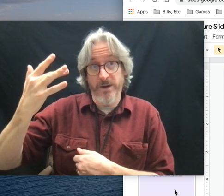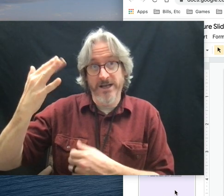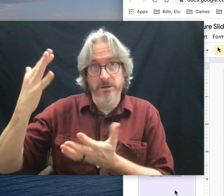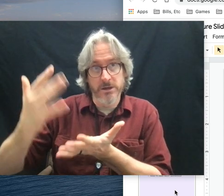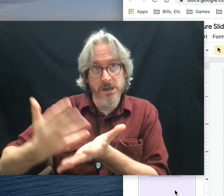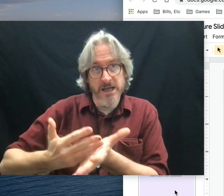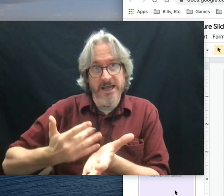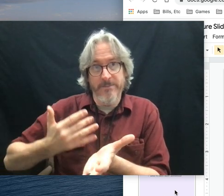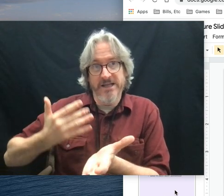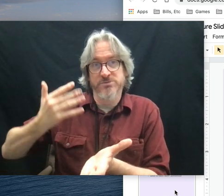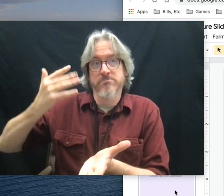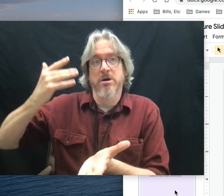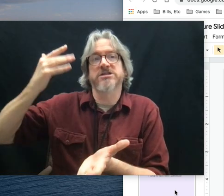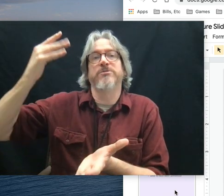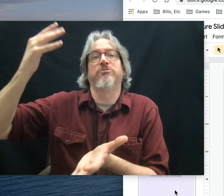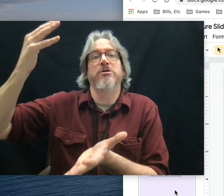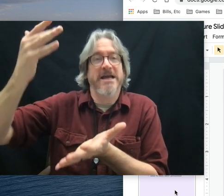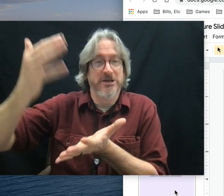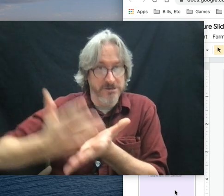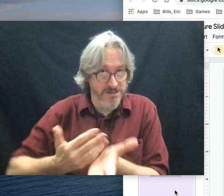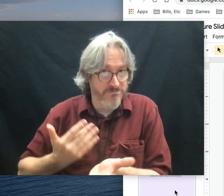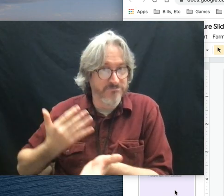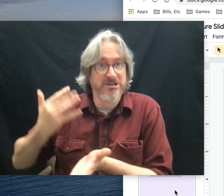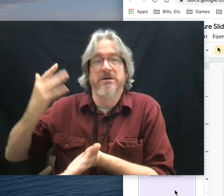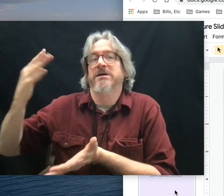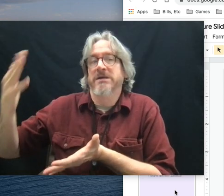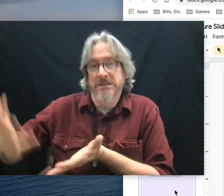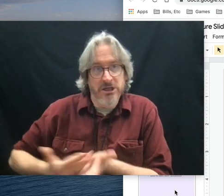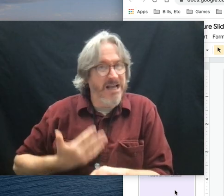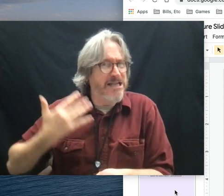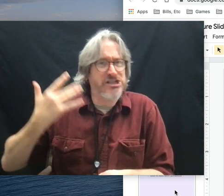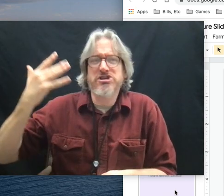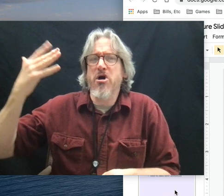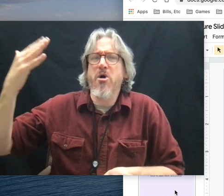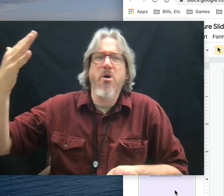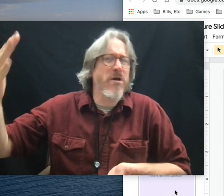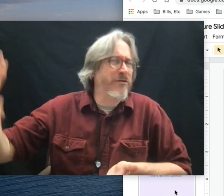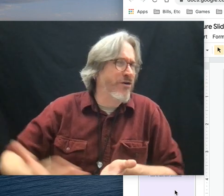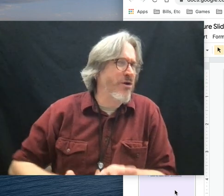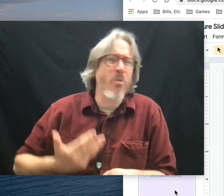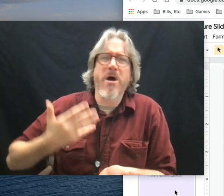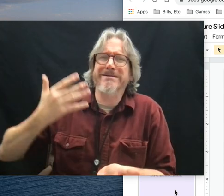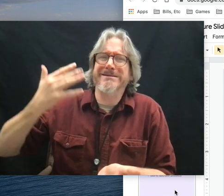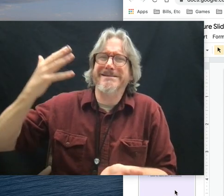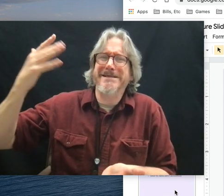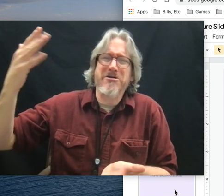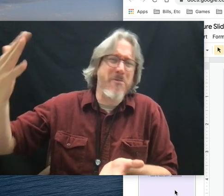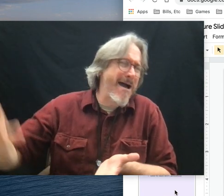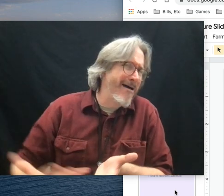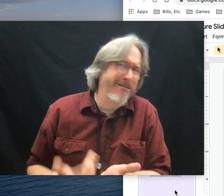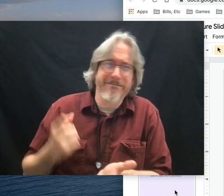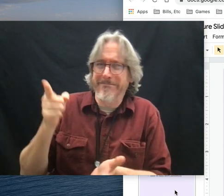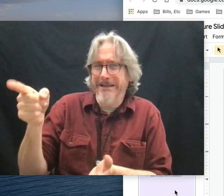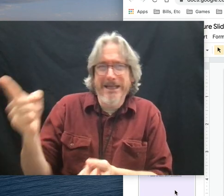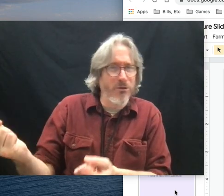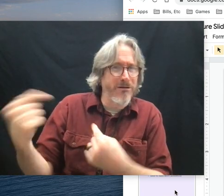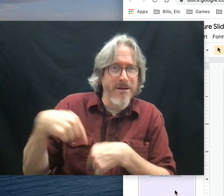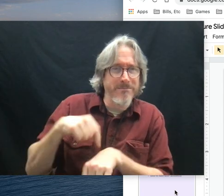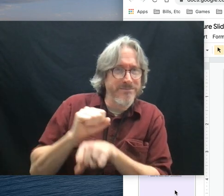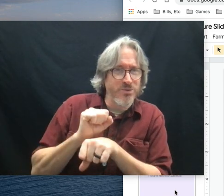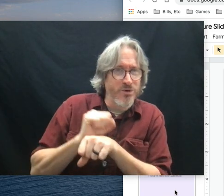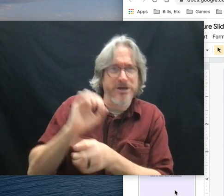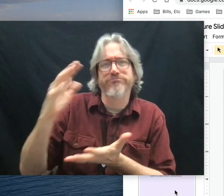we wiggle, it means multiple rotations. It's so infrequent. Once in a while, he